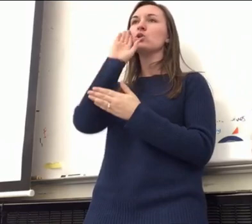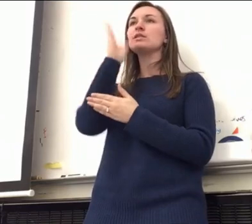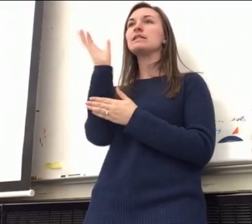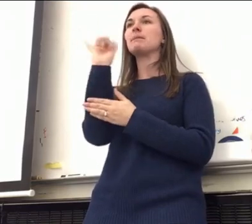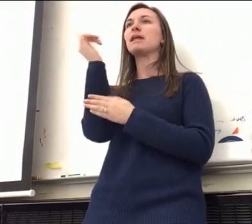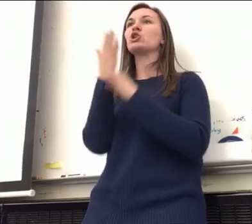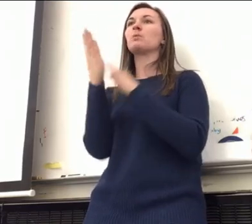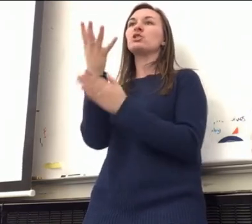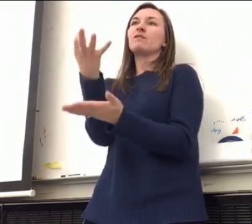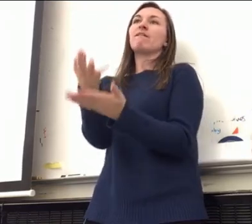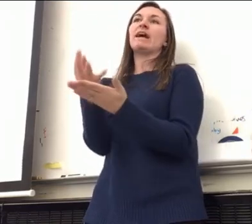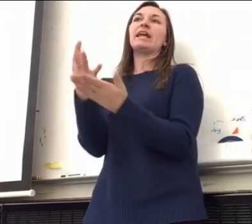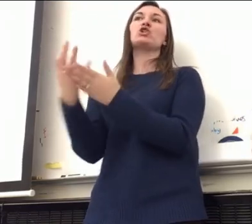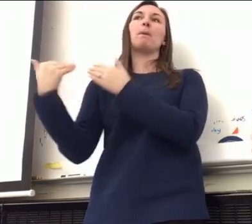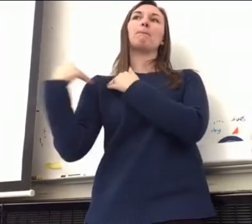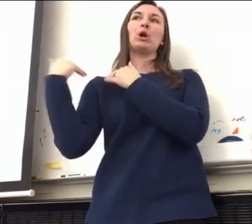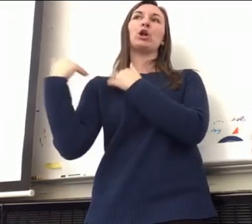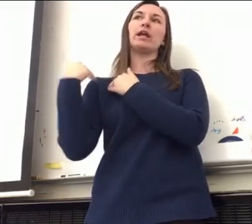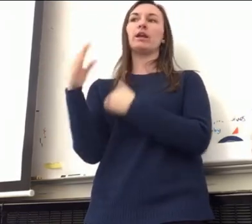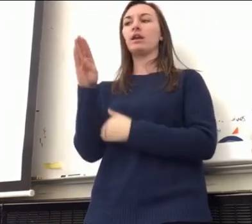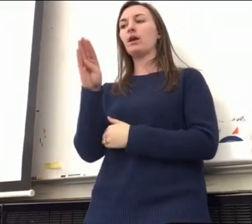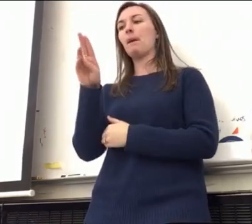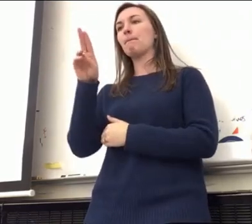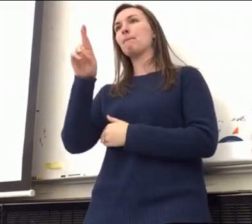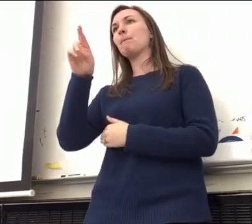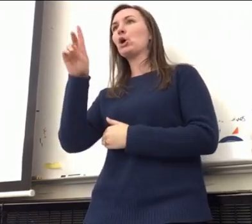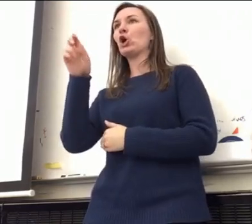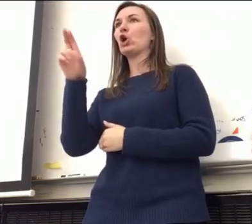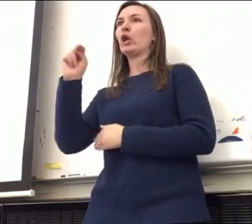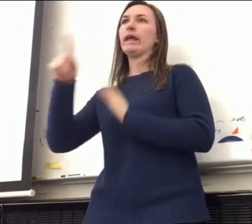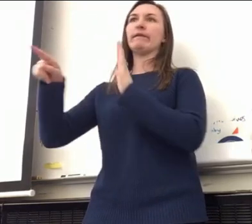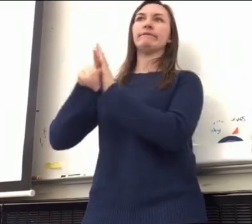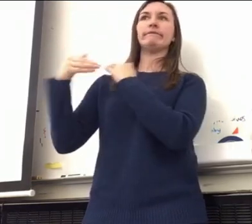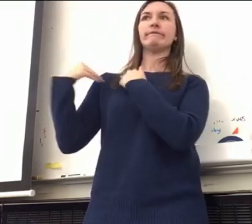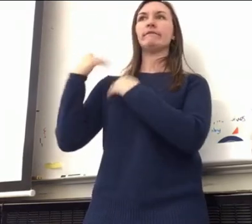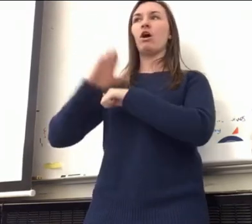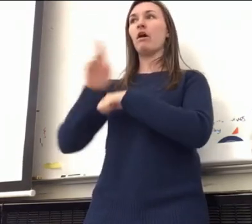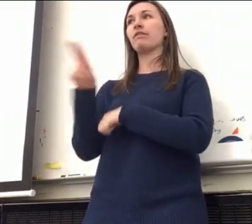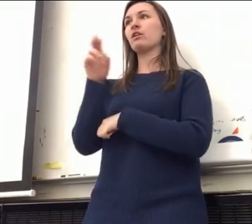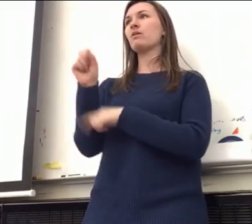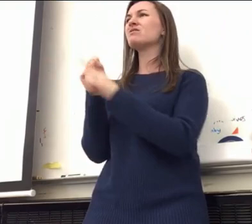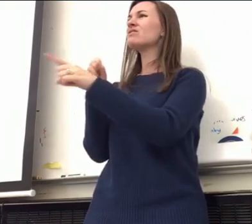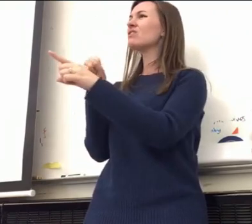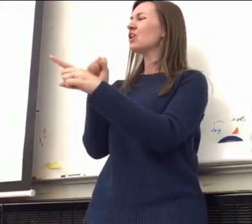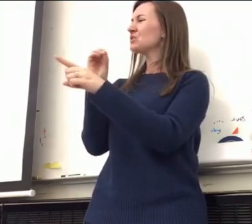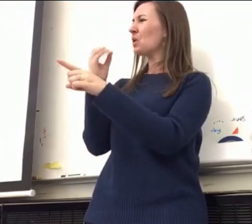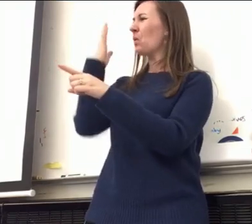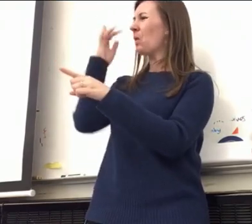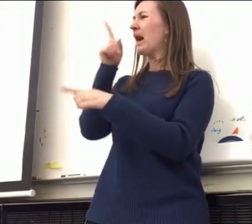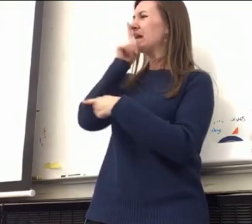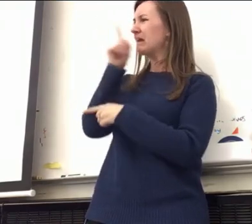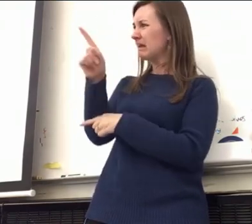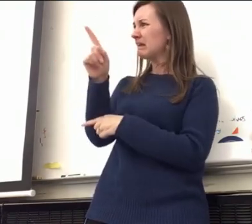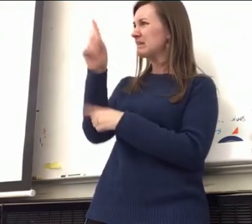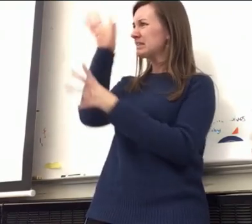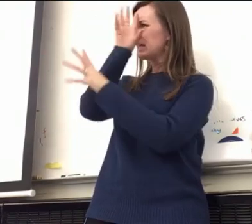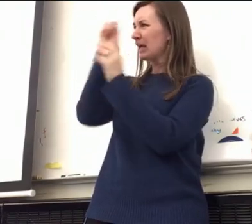United States. Okay, yes? Why is Andrew Jackson on the bill?